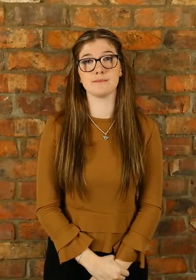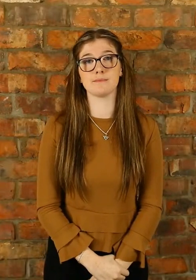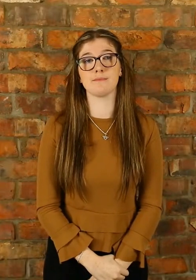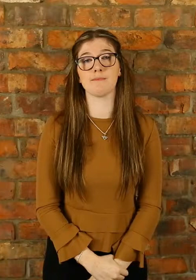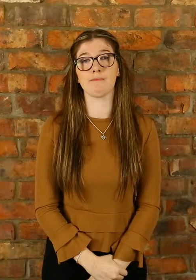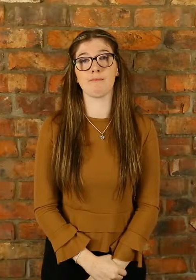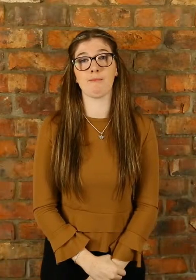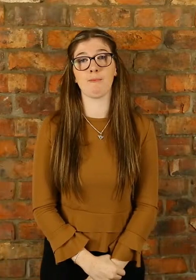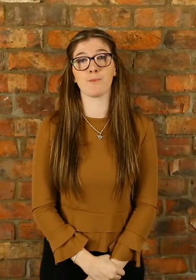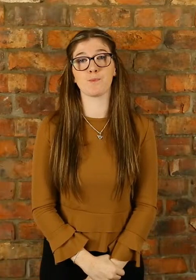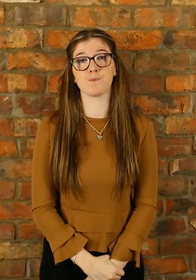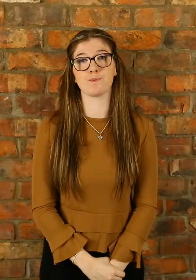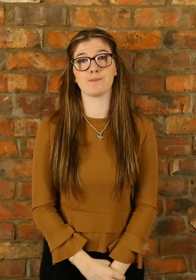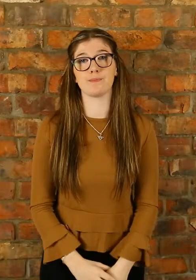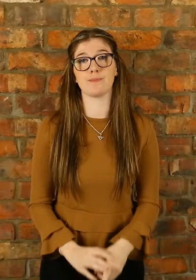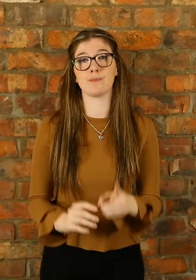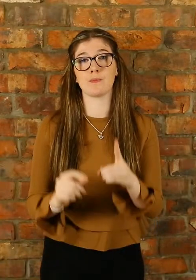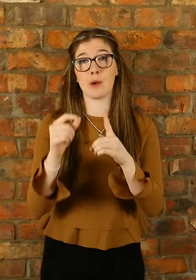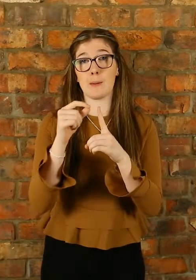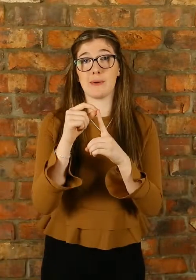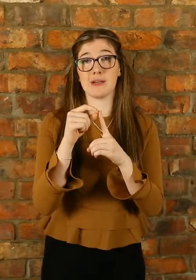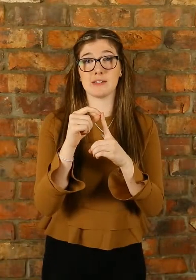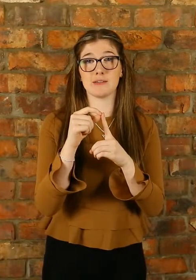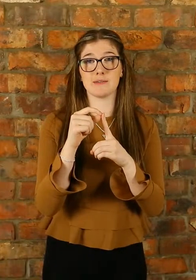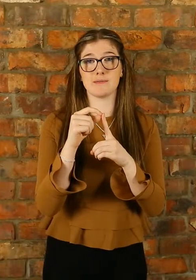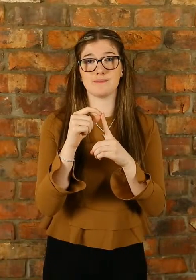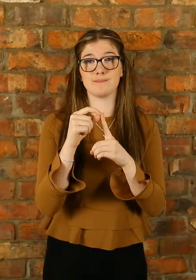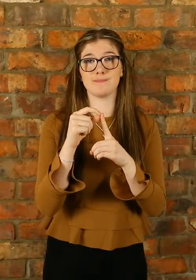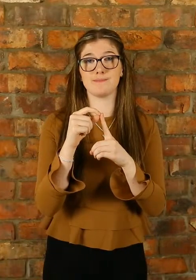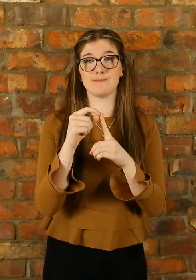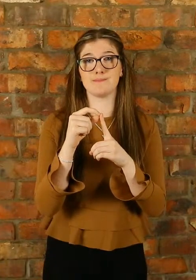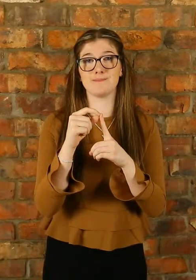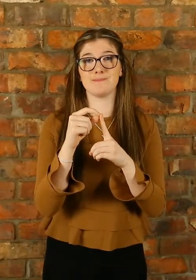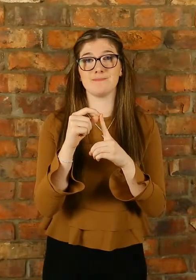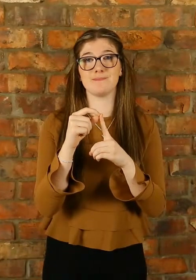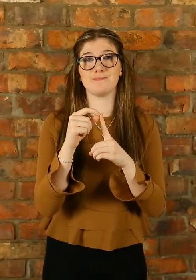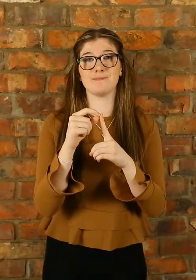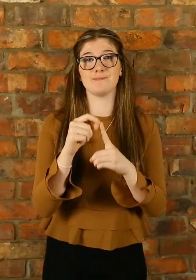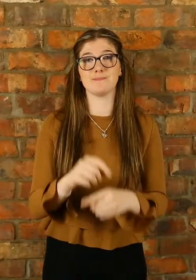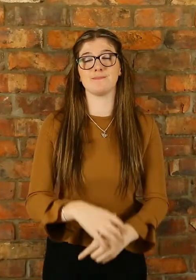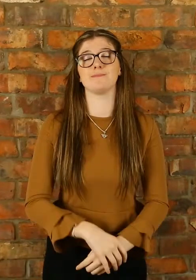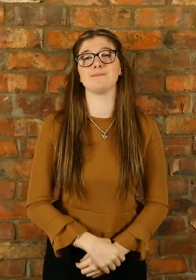hand, which will then make the letter P.